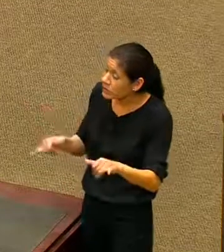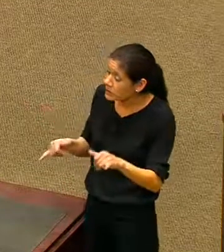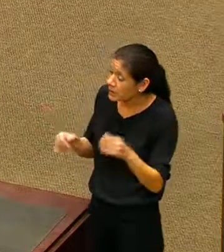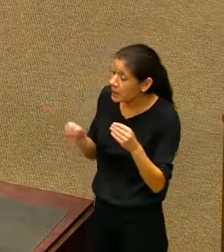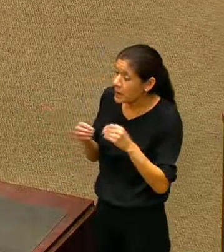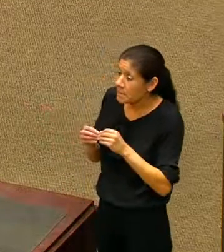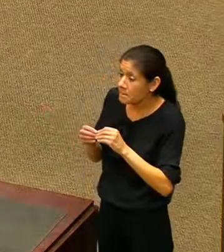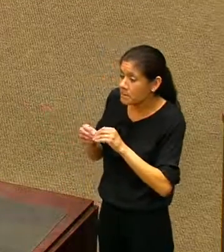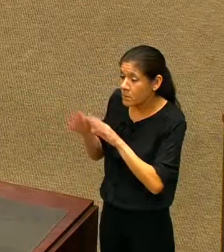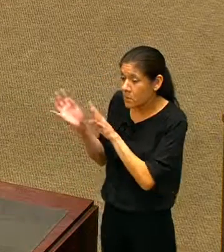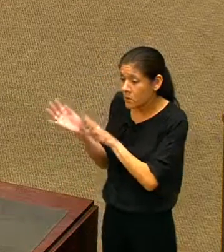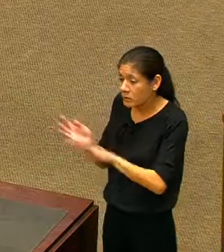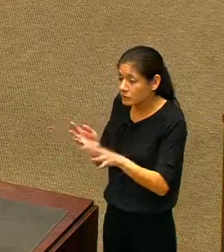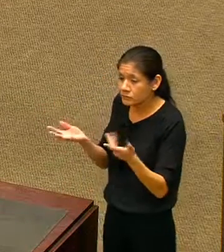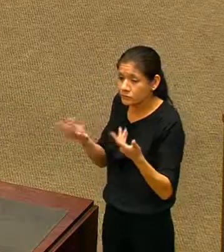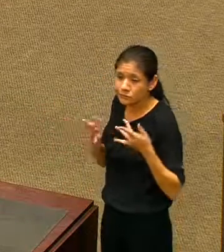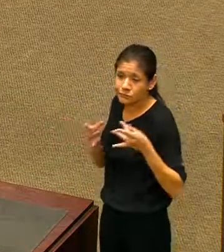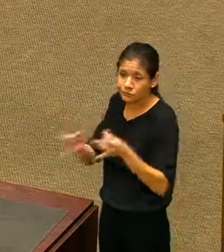more streamlined,